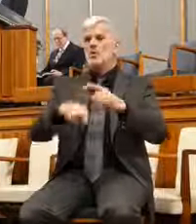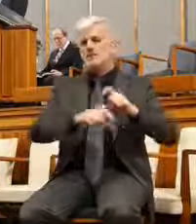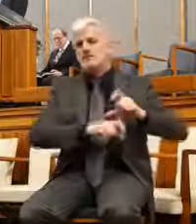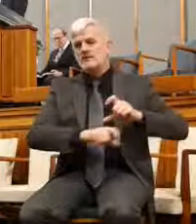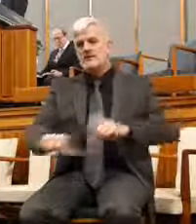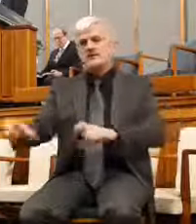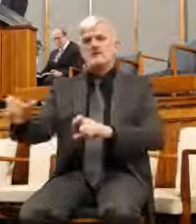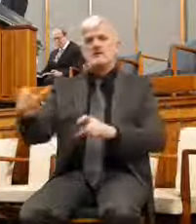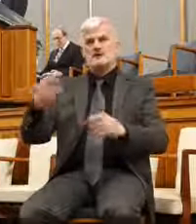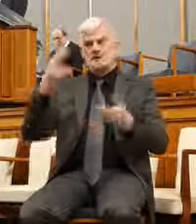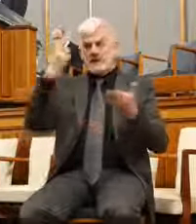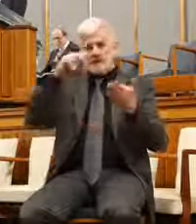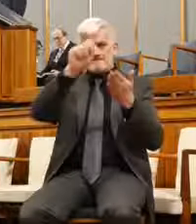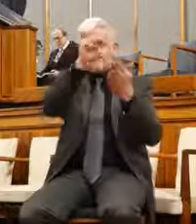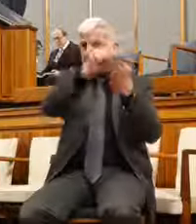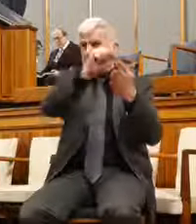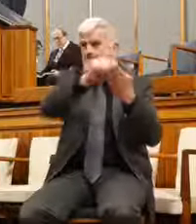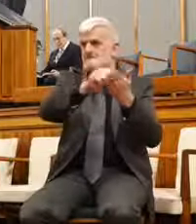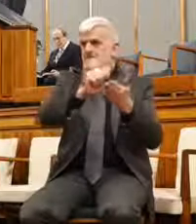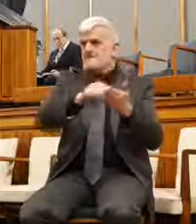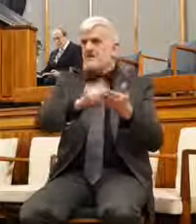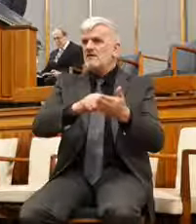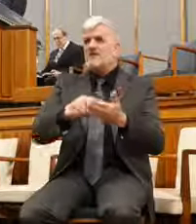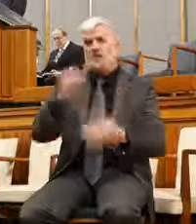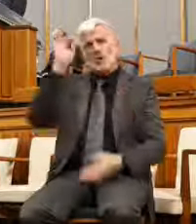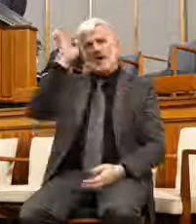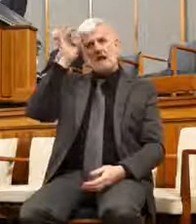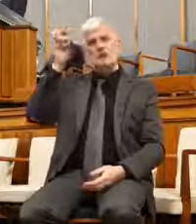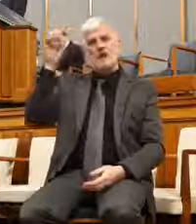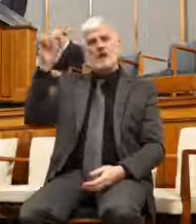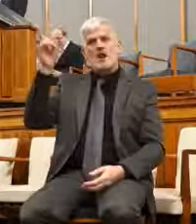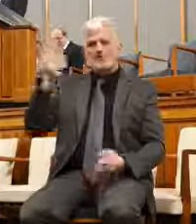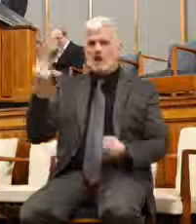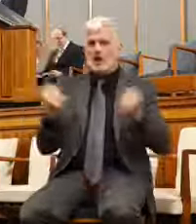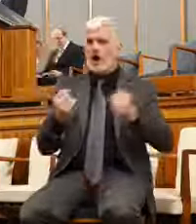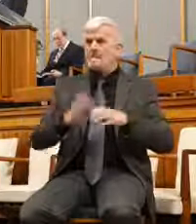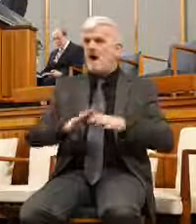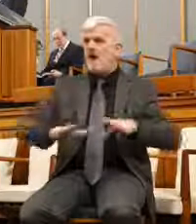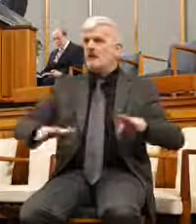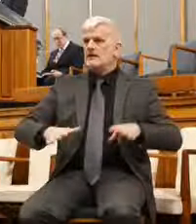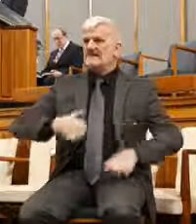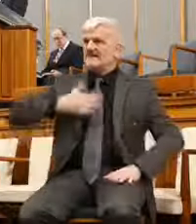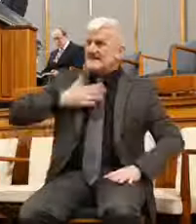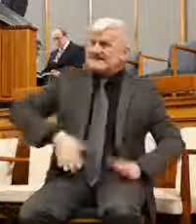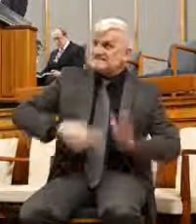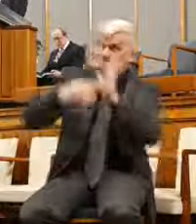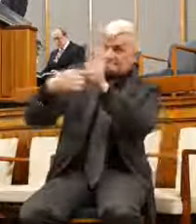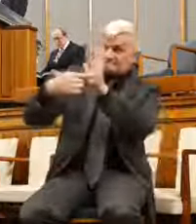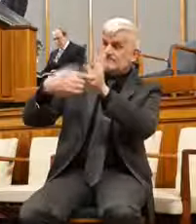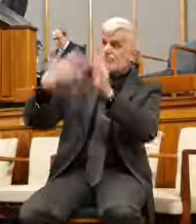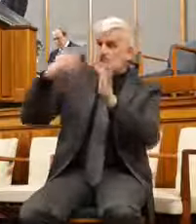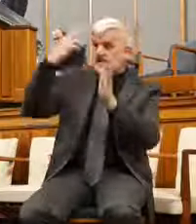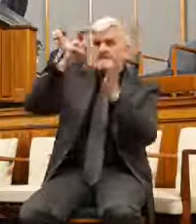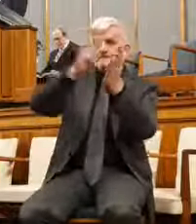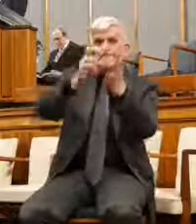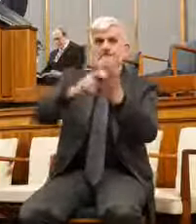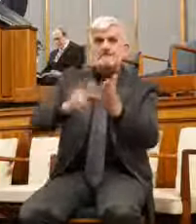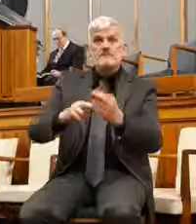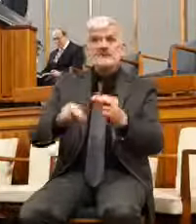collect names for the petition to Southwark Council about our parking needs here at the Tabernacle. And if you've not